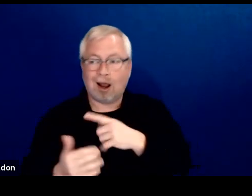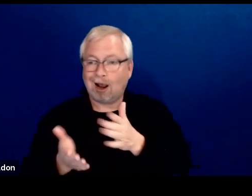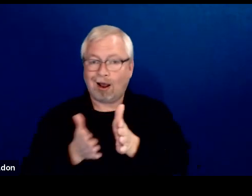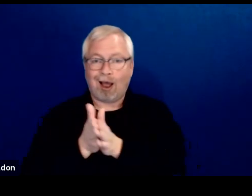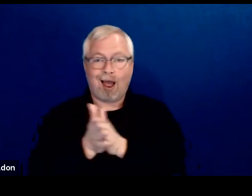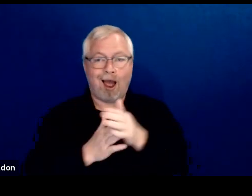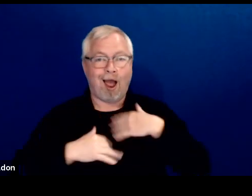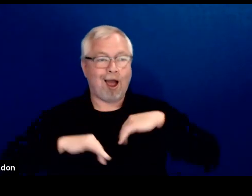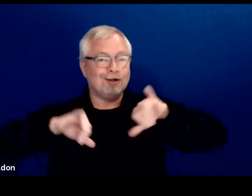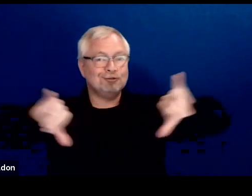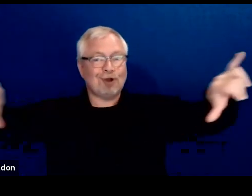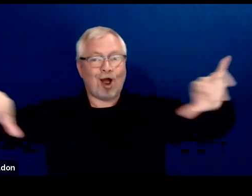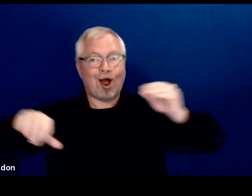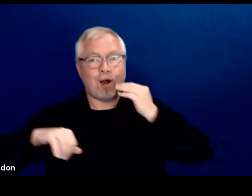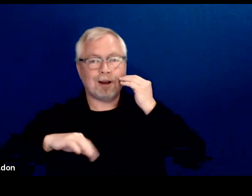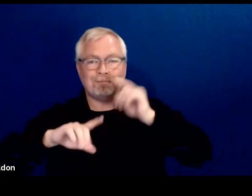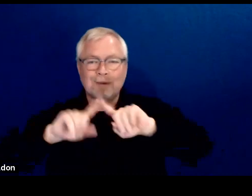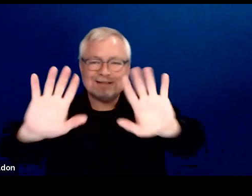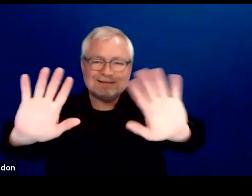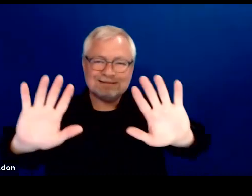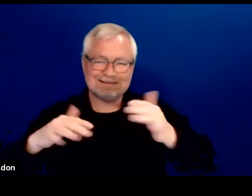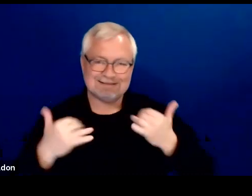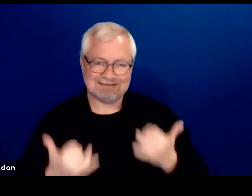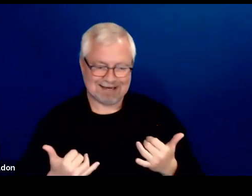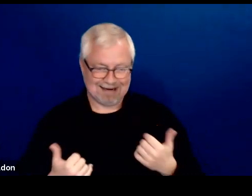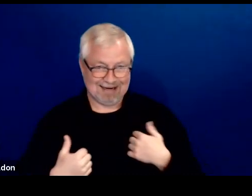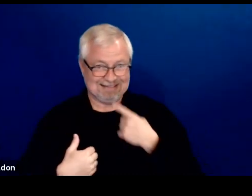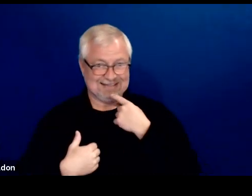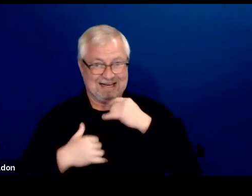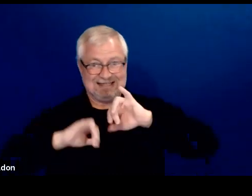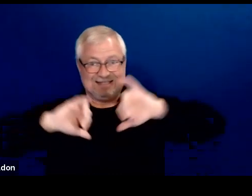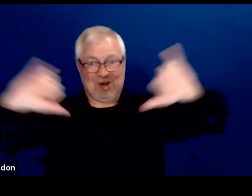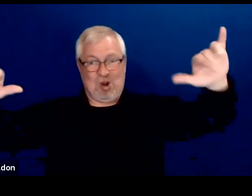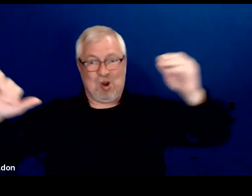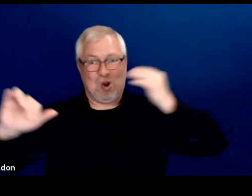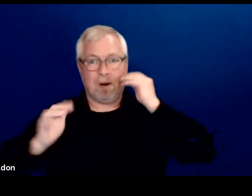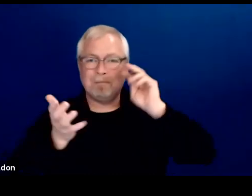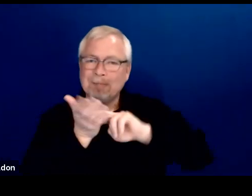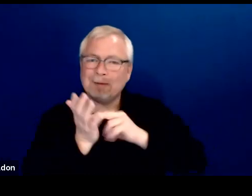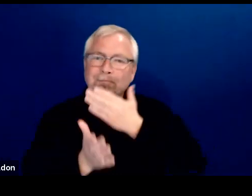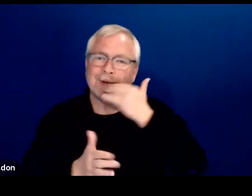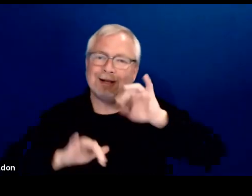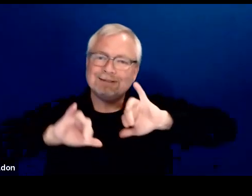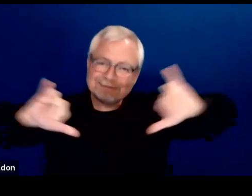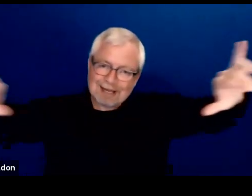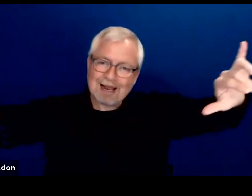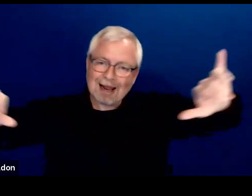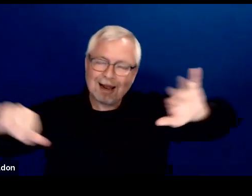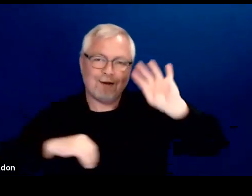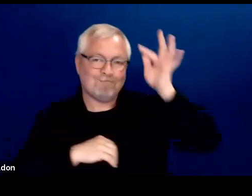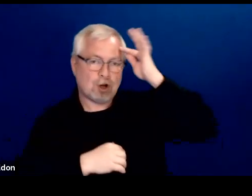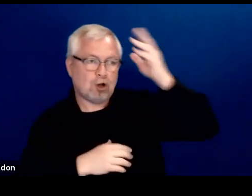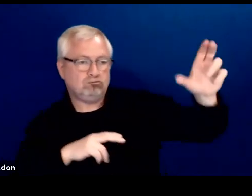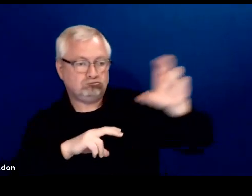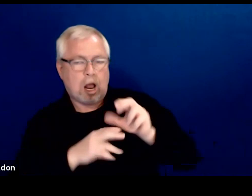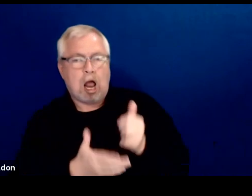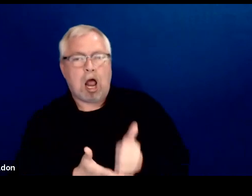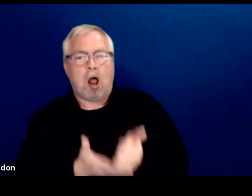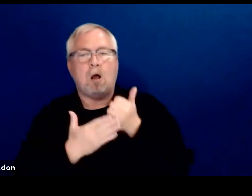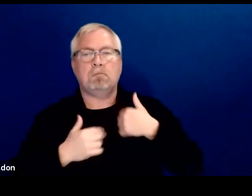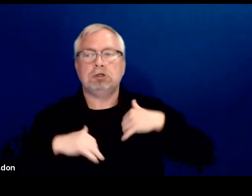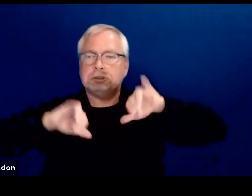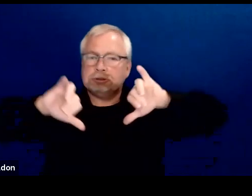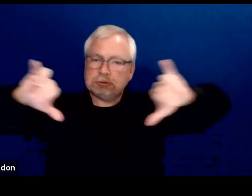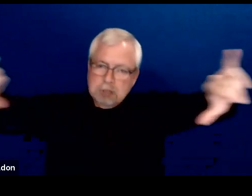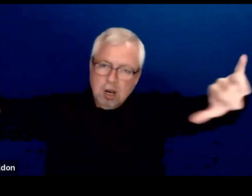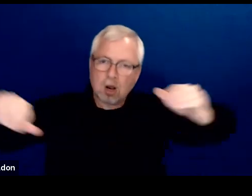at a time when we're asking Minnesotans to stay home, we're grateful for that federal money. And of course, are going to get every penny of it to the Minnesotans who deserve it. If you've applied